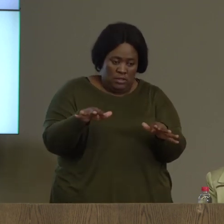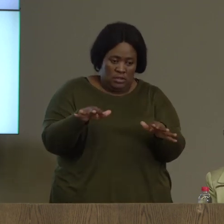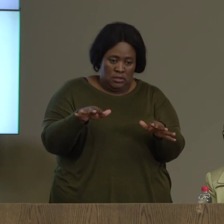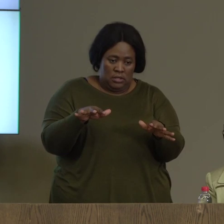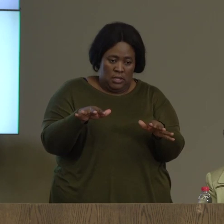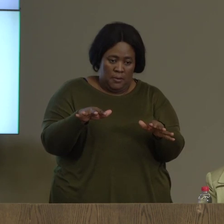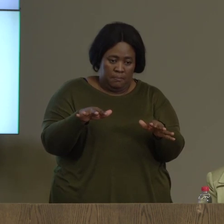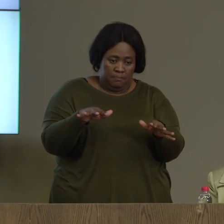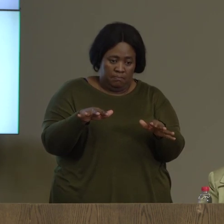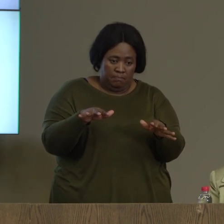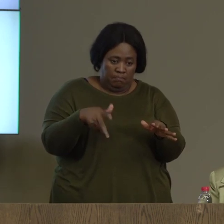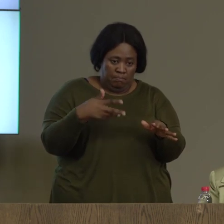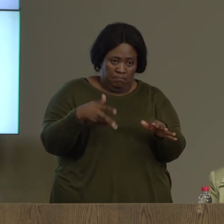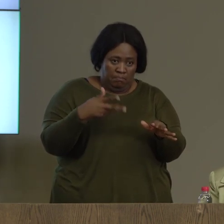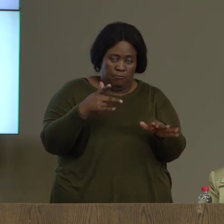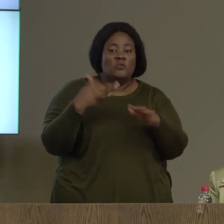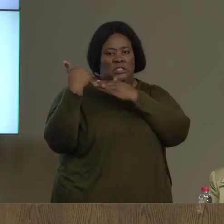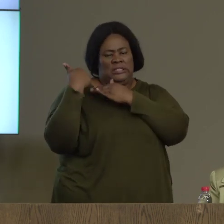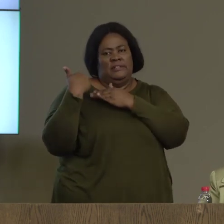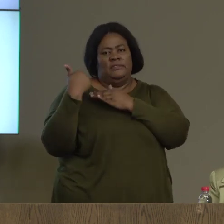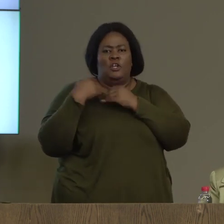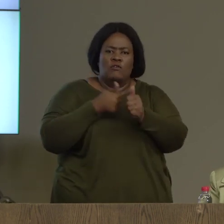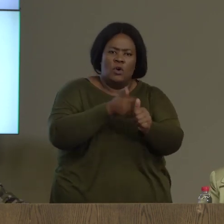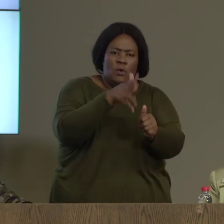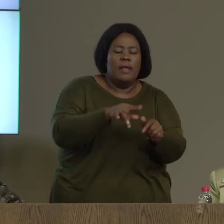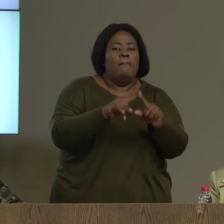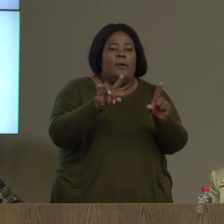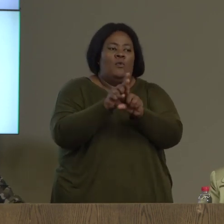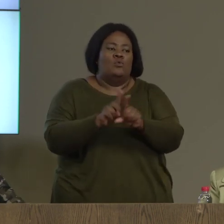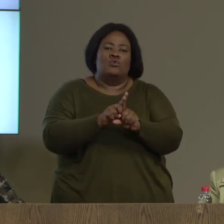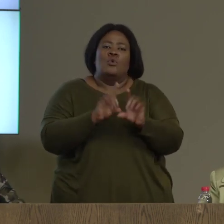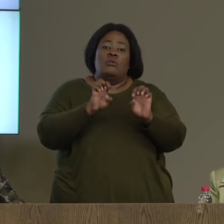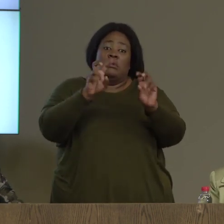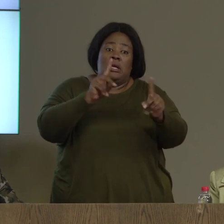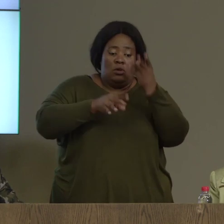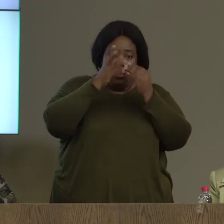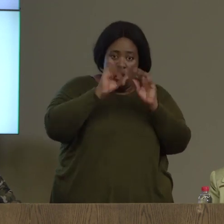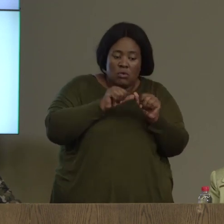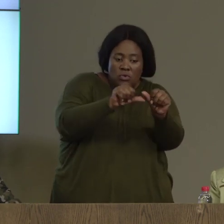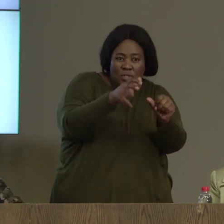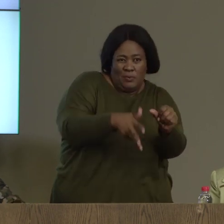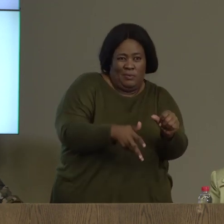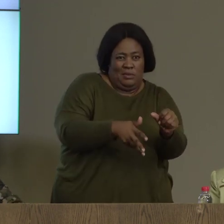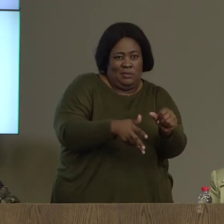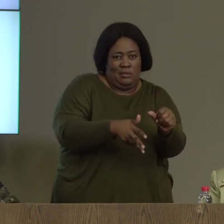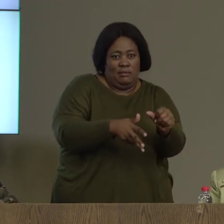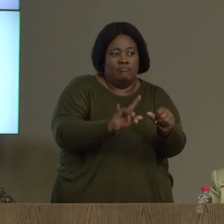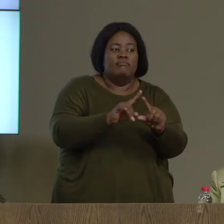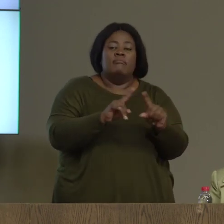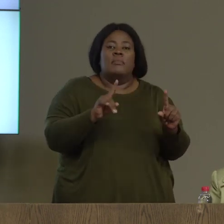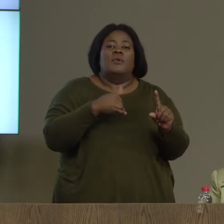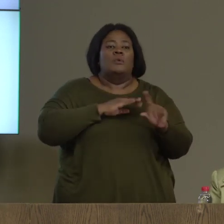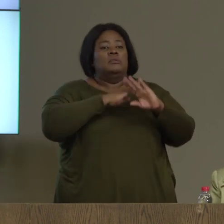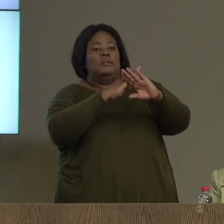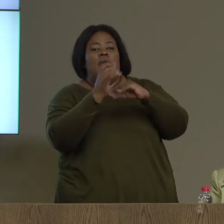coronavirus safety measures. So we'll do whatever we have to do using the safety measures, but we'll fight to defend